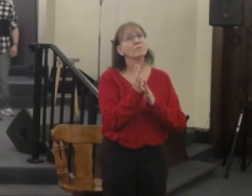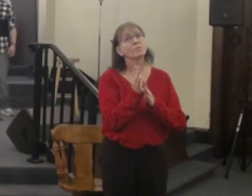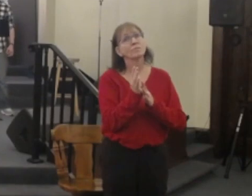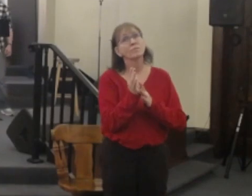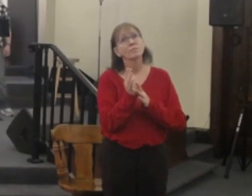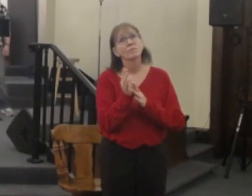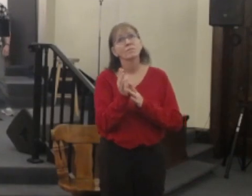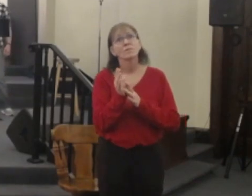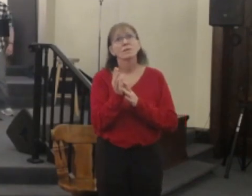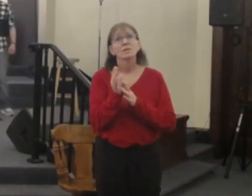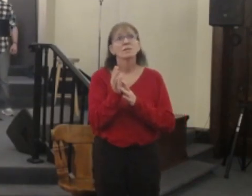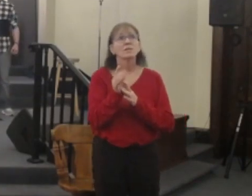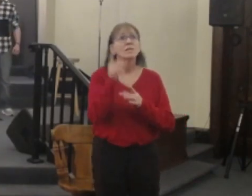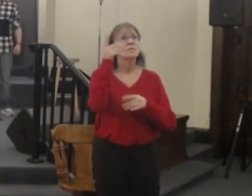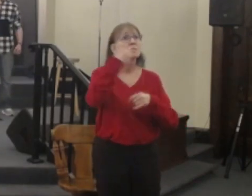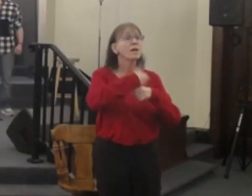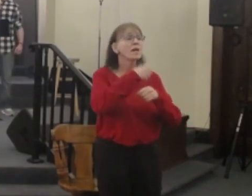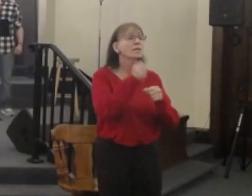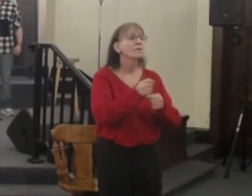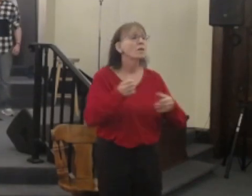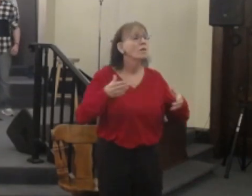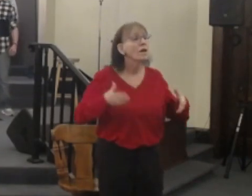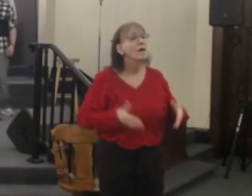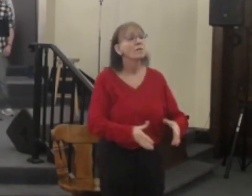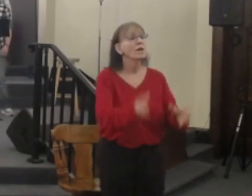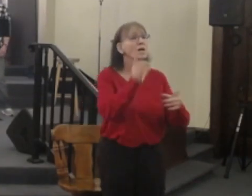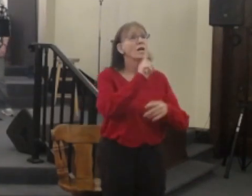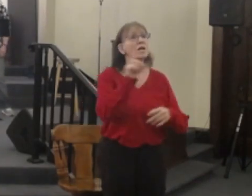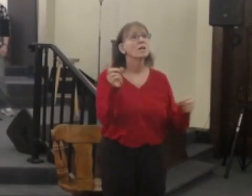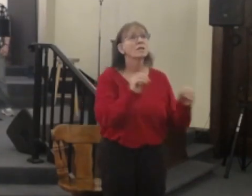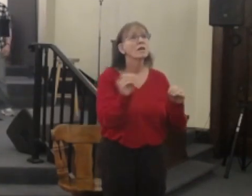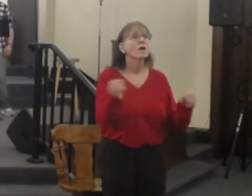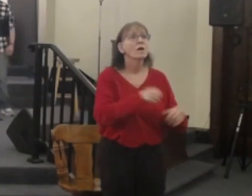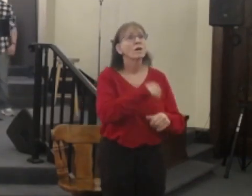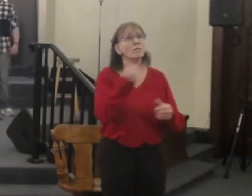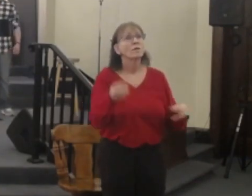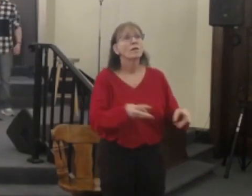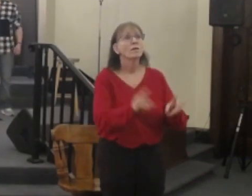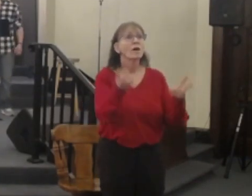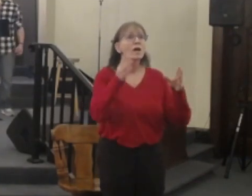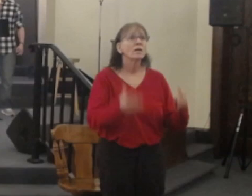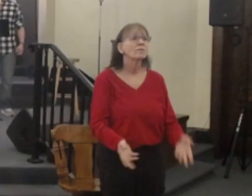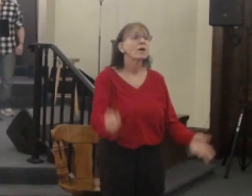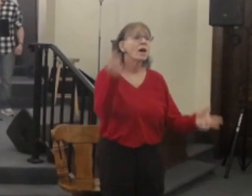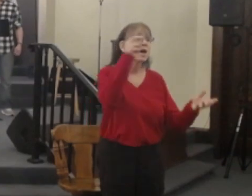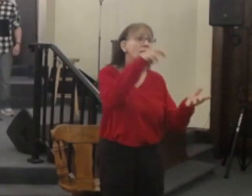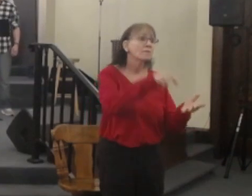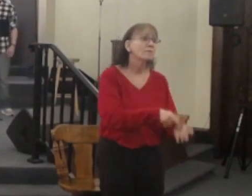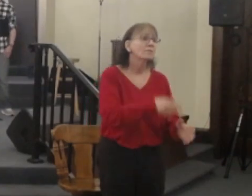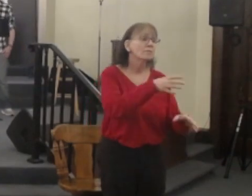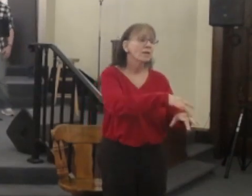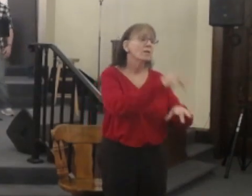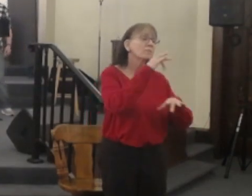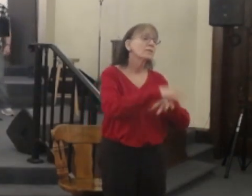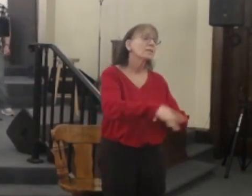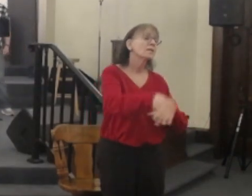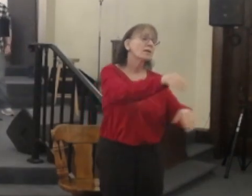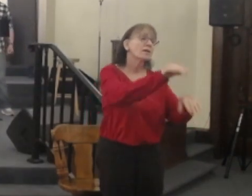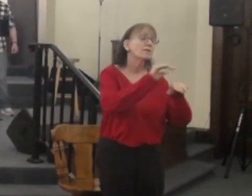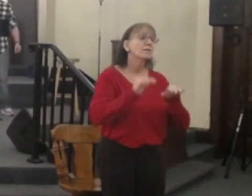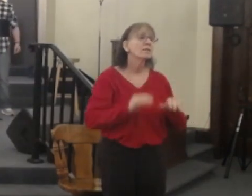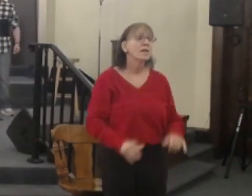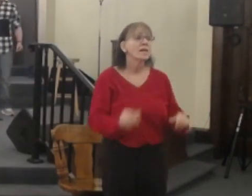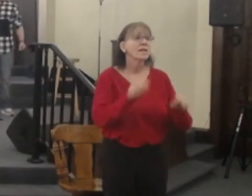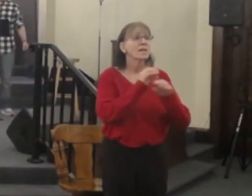Jesus. He makes a way where there ain't no way. Rises up from an empty